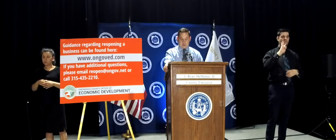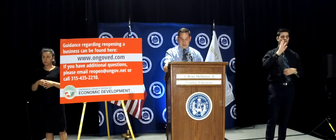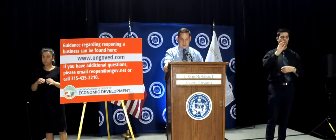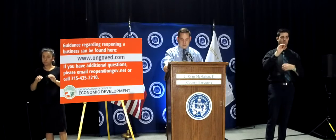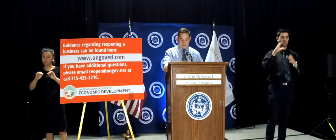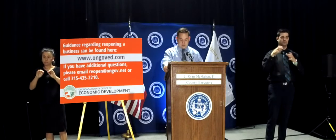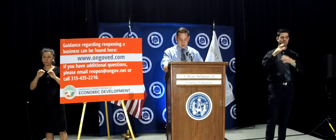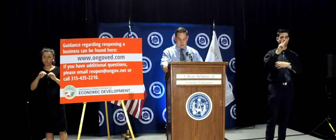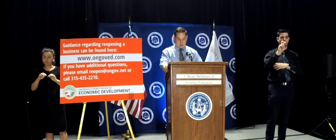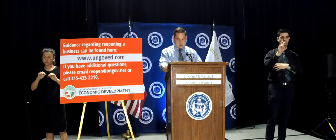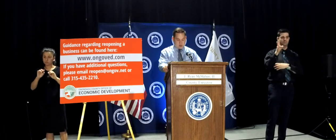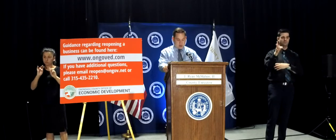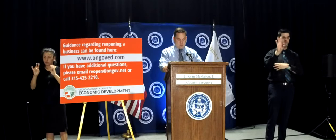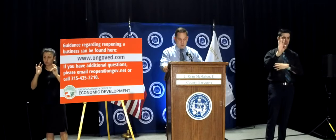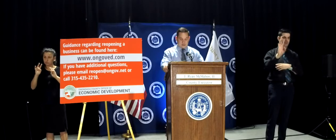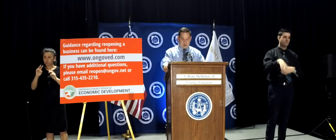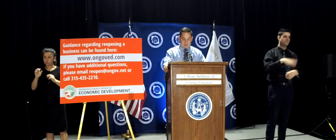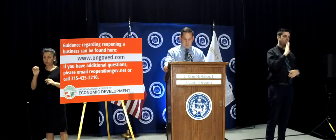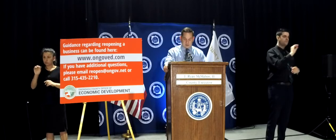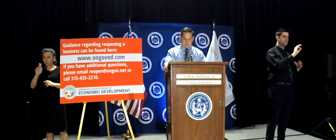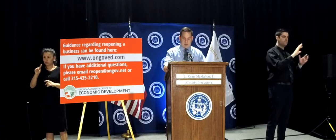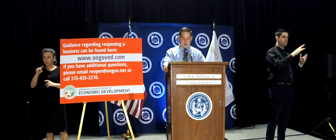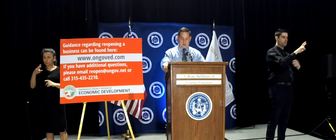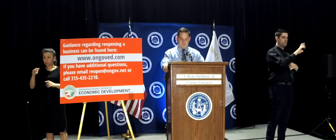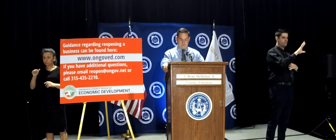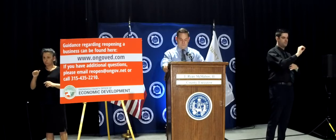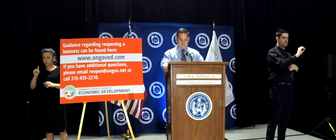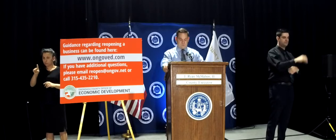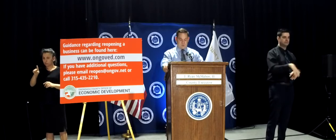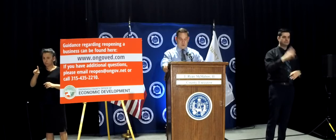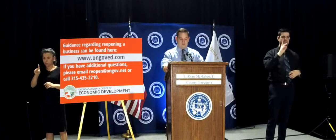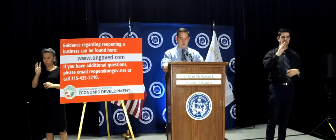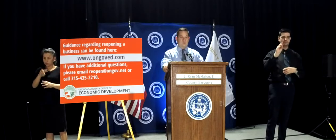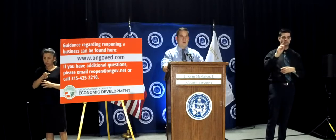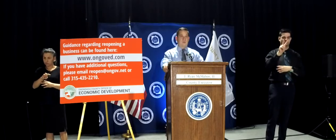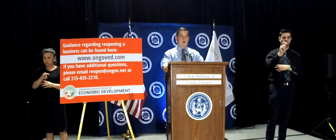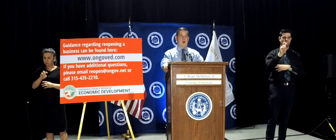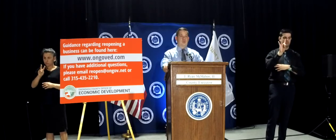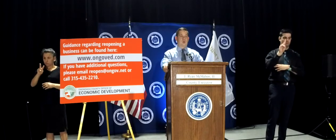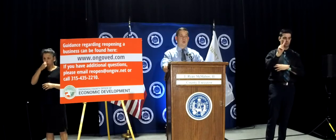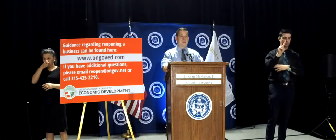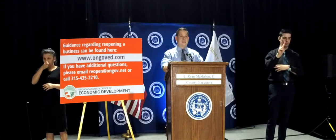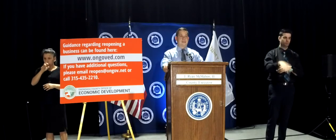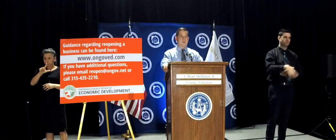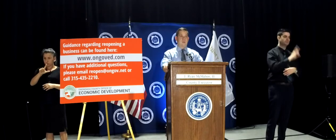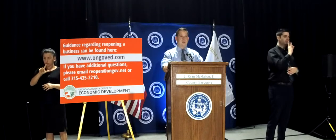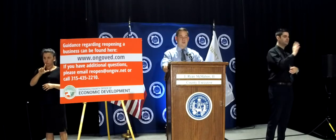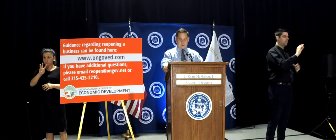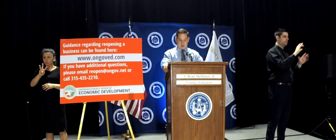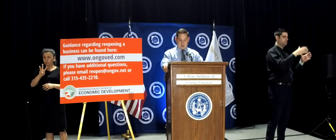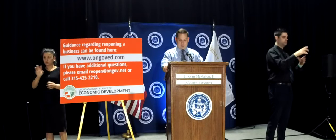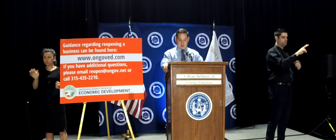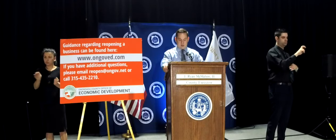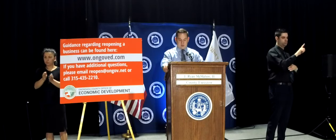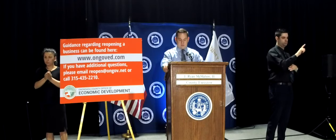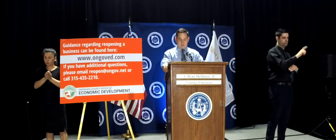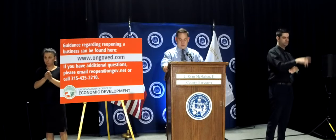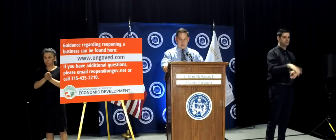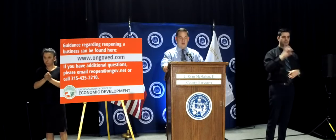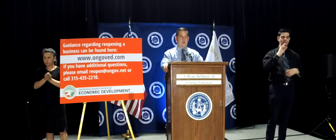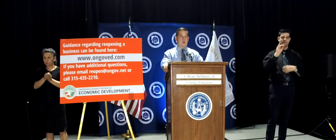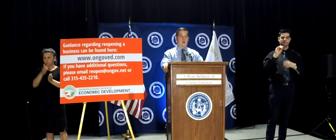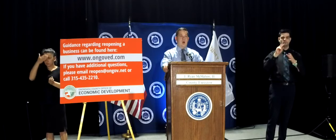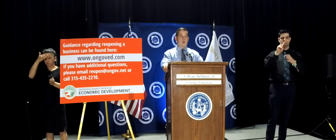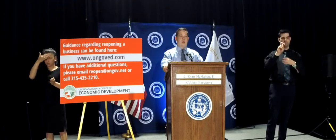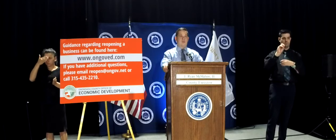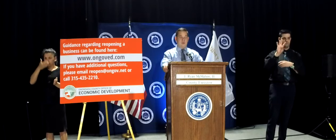have been in their 90s. Breakdown by municipality. First number are total cases by municipality.